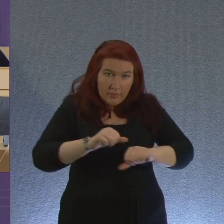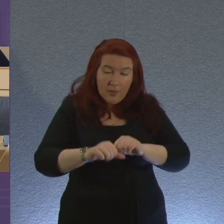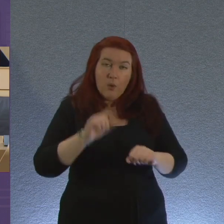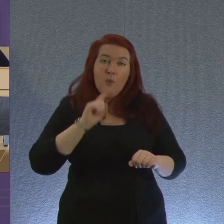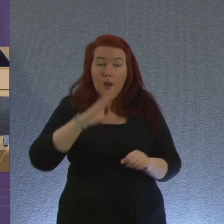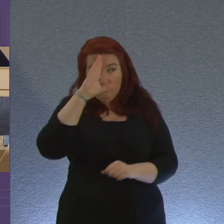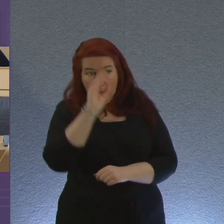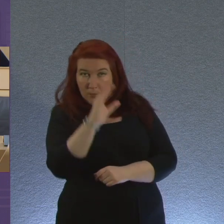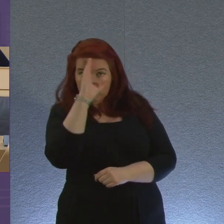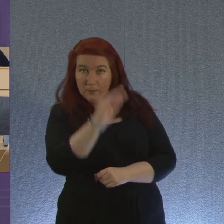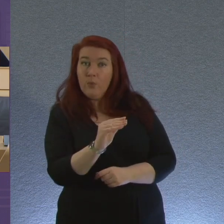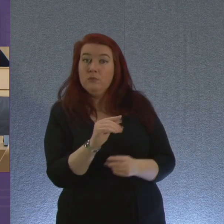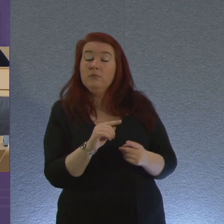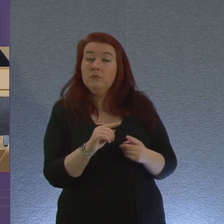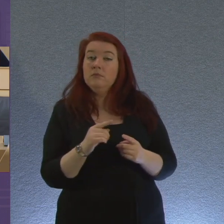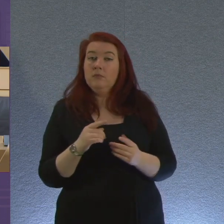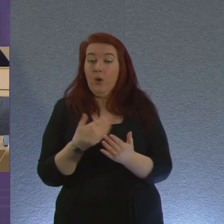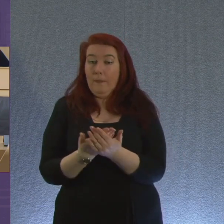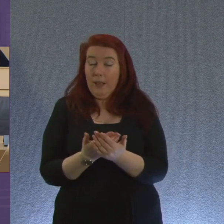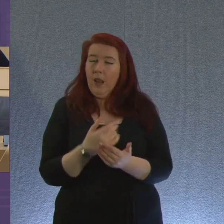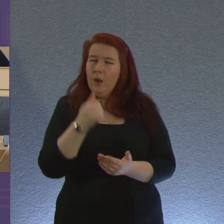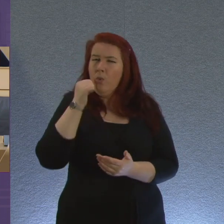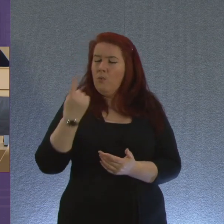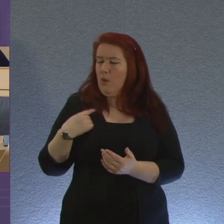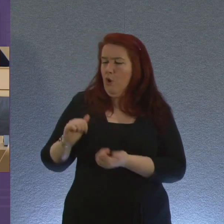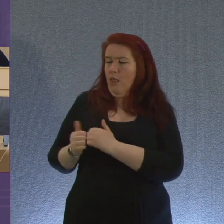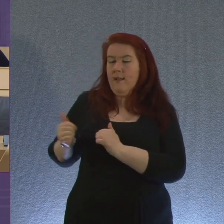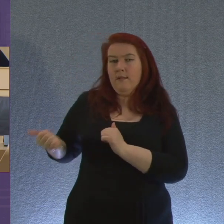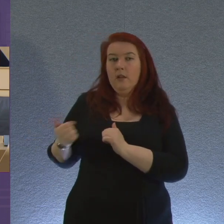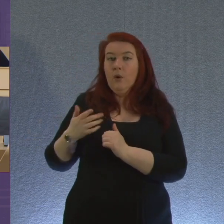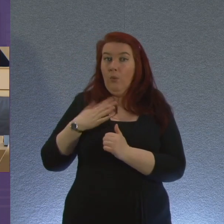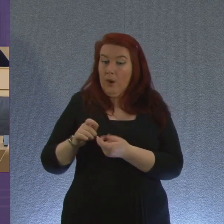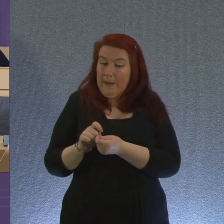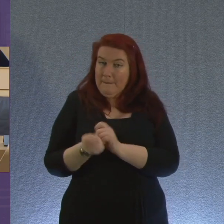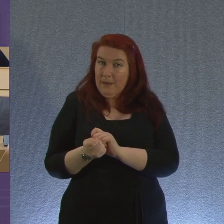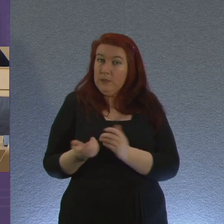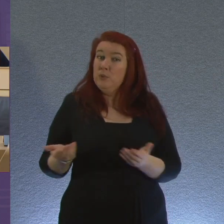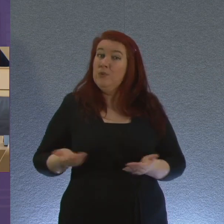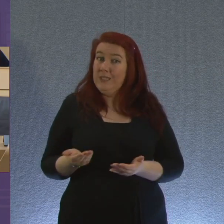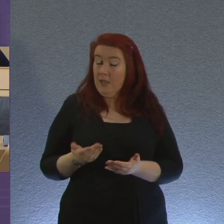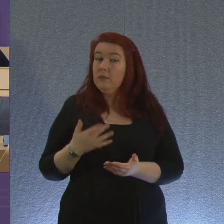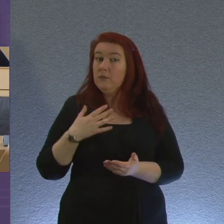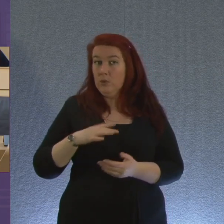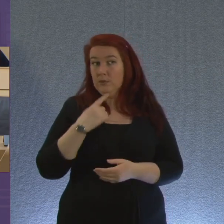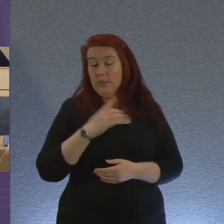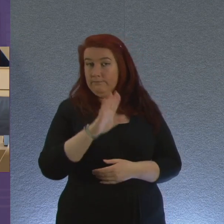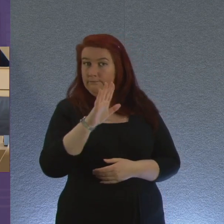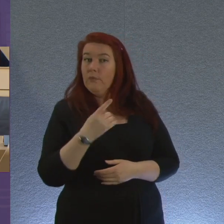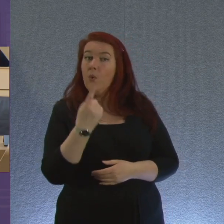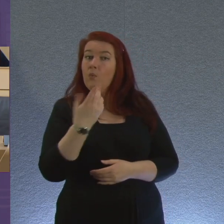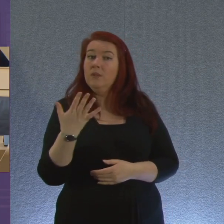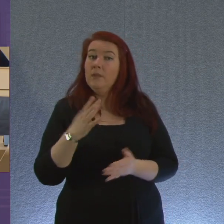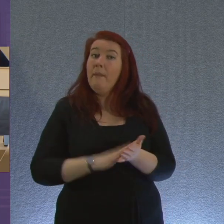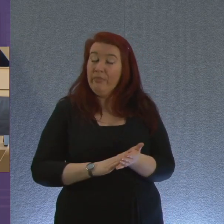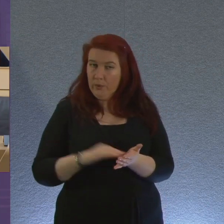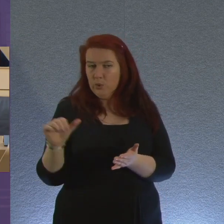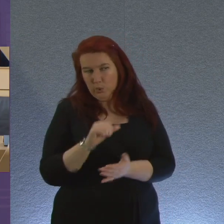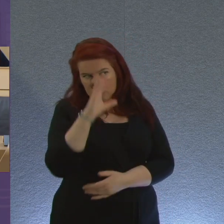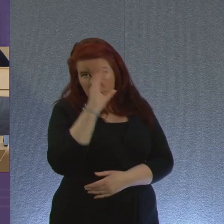believe one of my colleagues is looking at an amendment to that today, perhaps to 1 month reporting